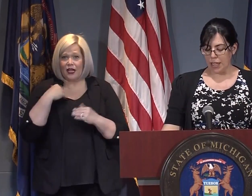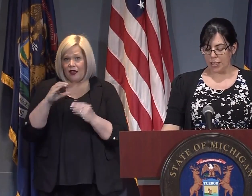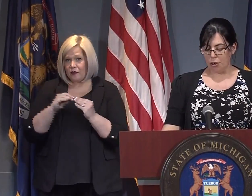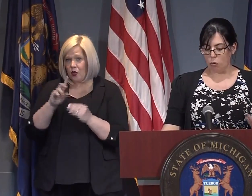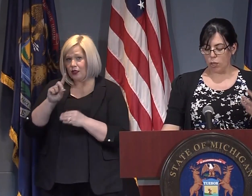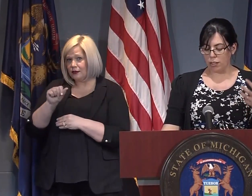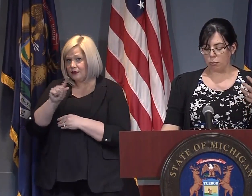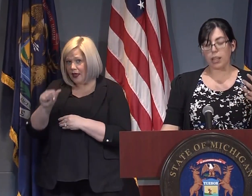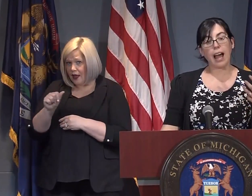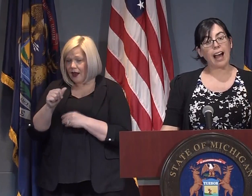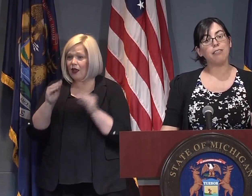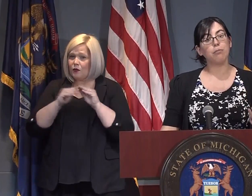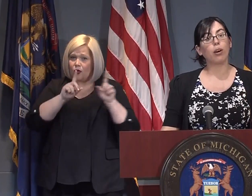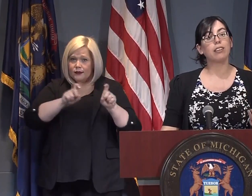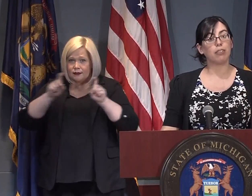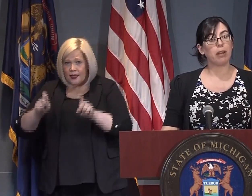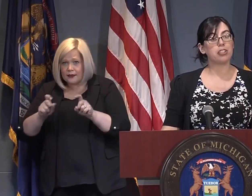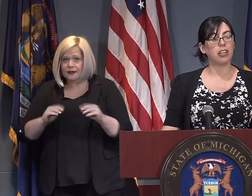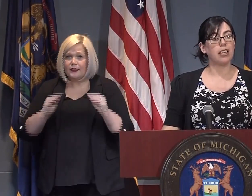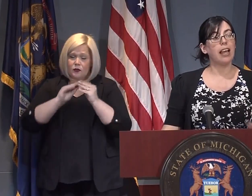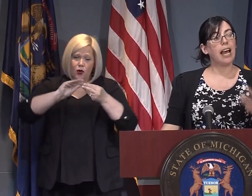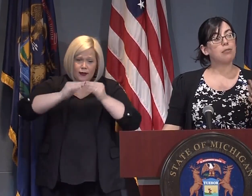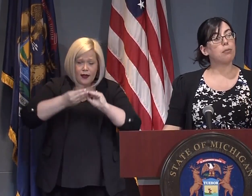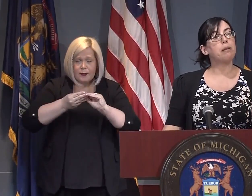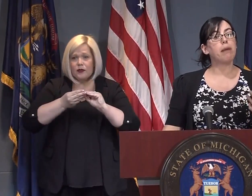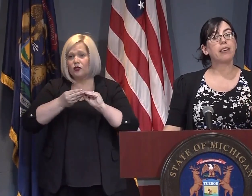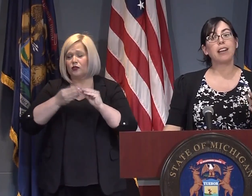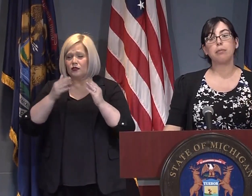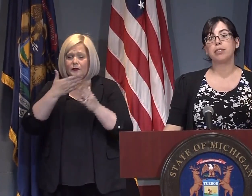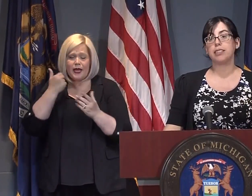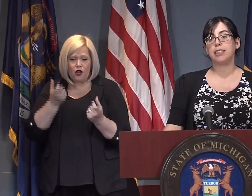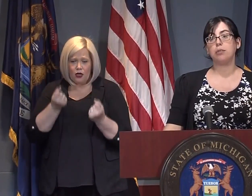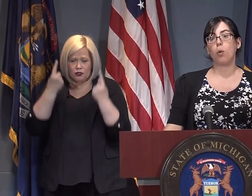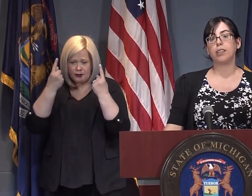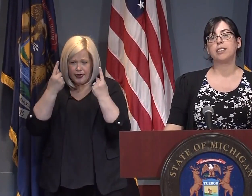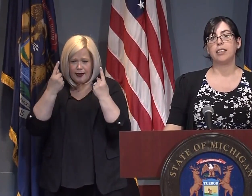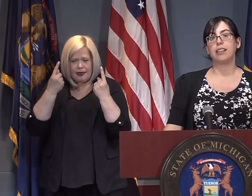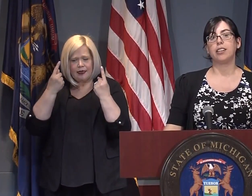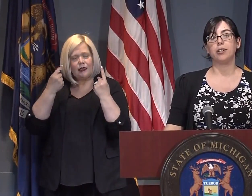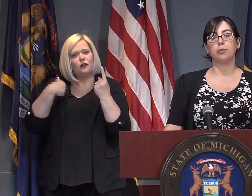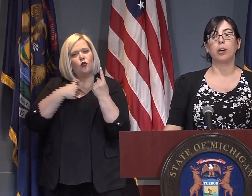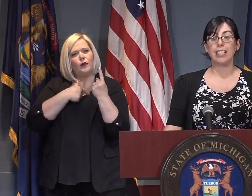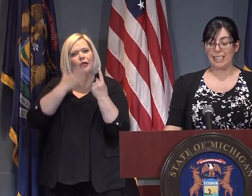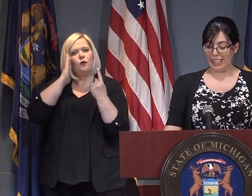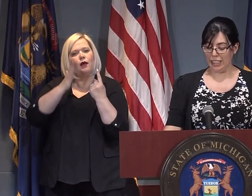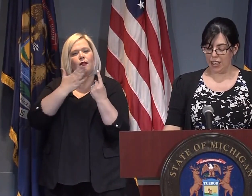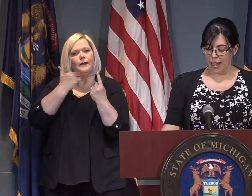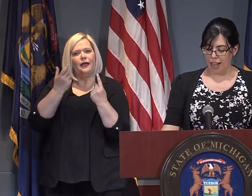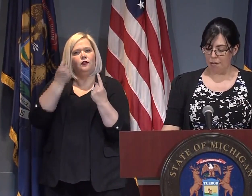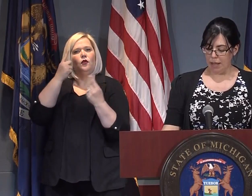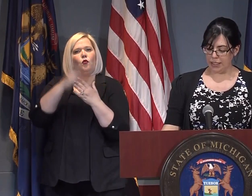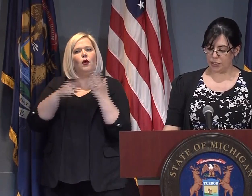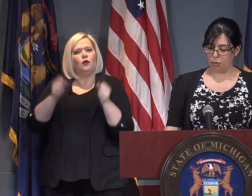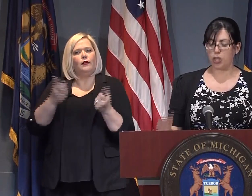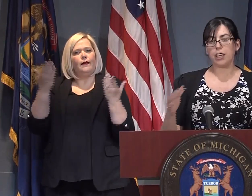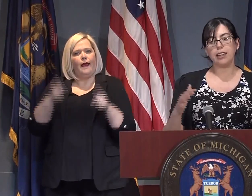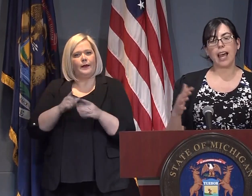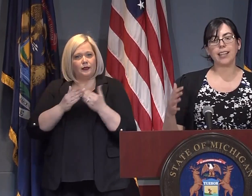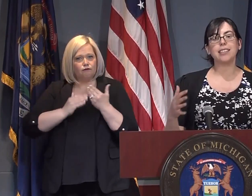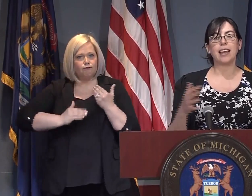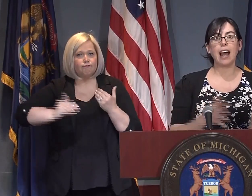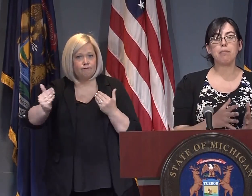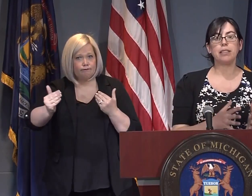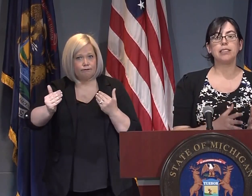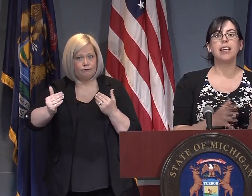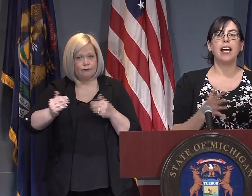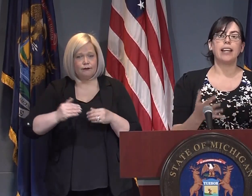up, we'll have more information and we'll be better able to see what scenario we're in. And so